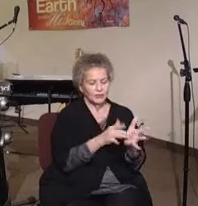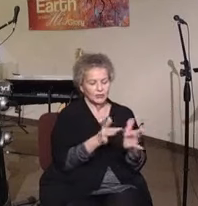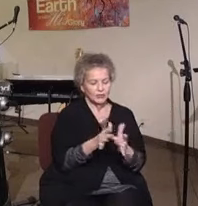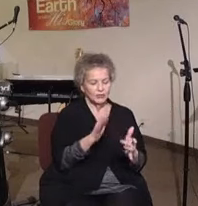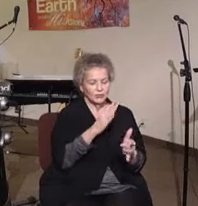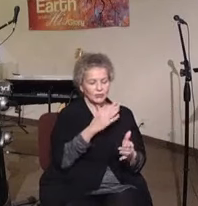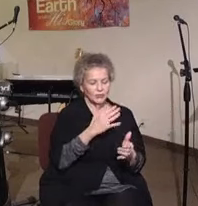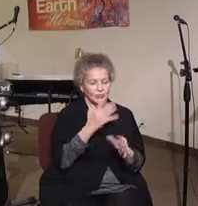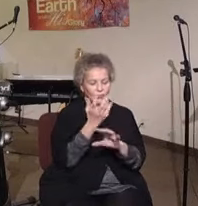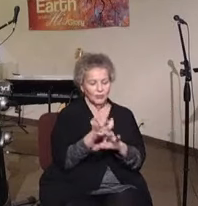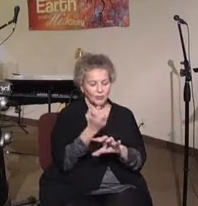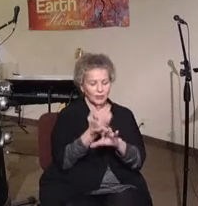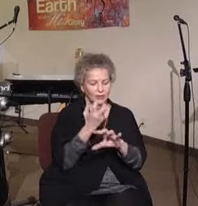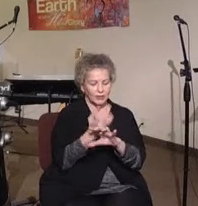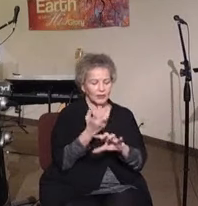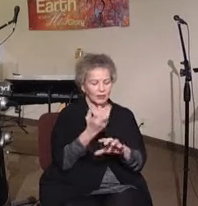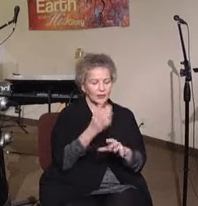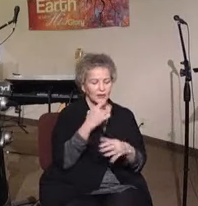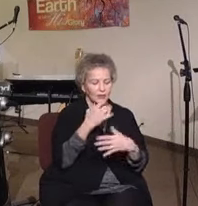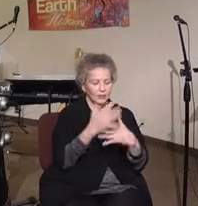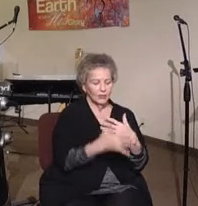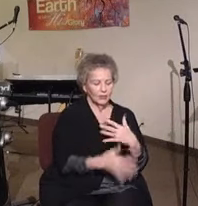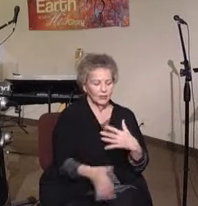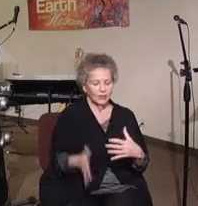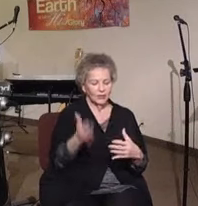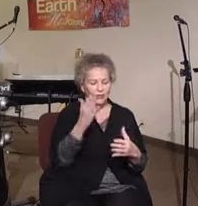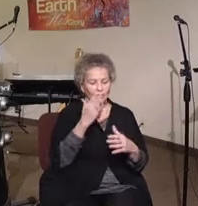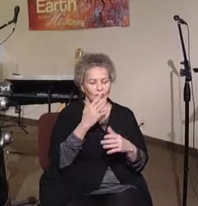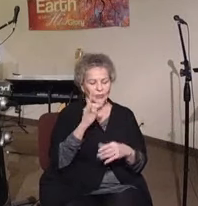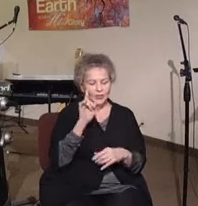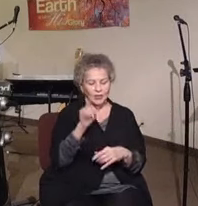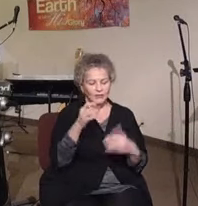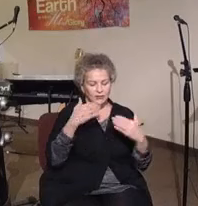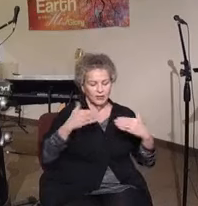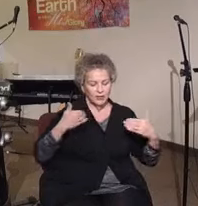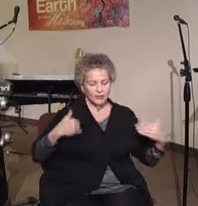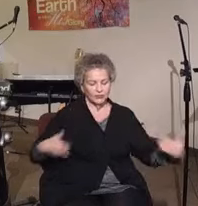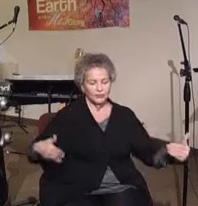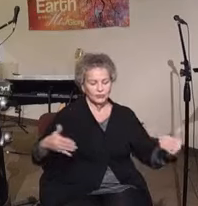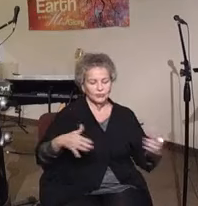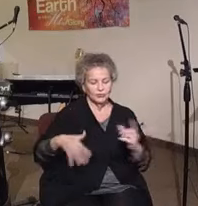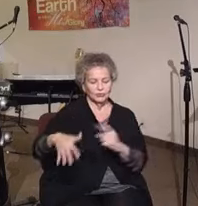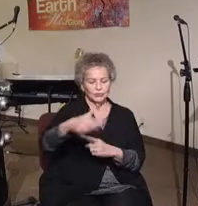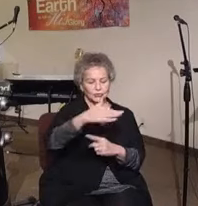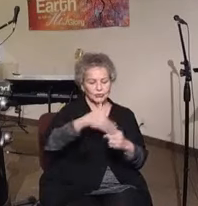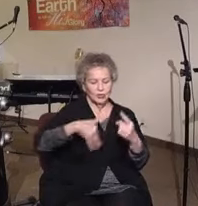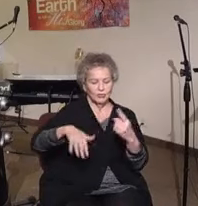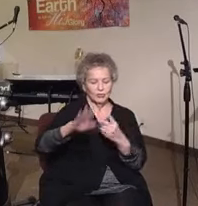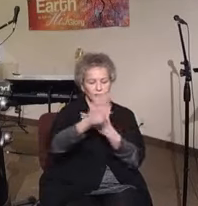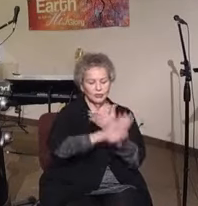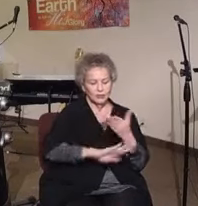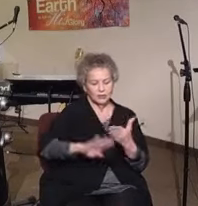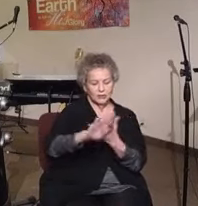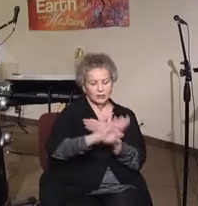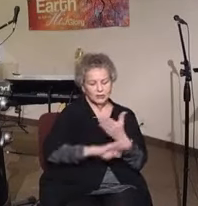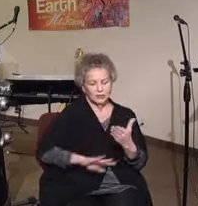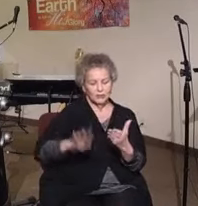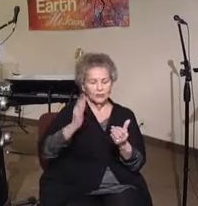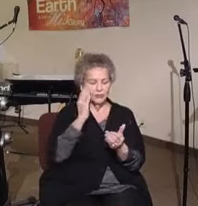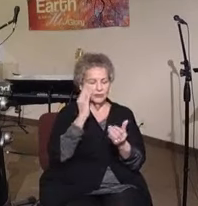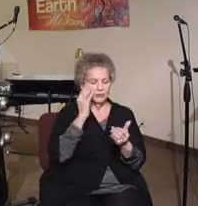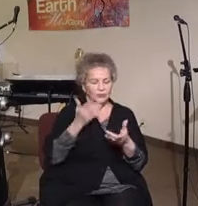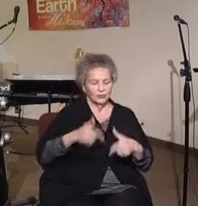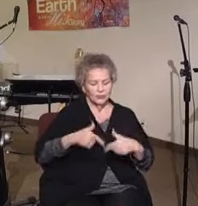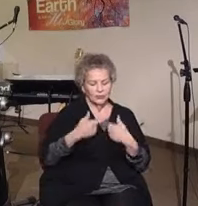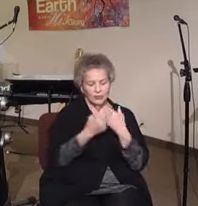that the angels would put a hedge of protection around us. Keep us in your loving care, Lord. We know you're a loving God, you're a good God,